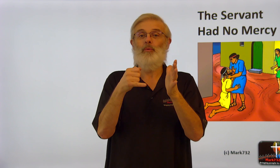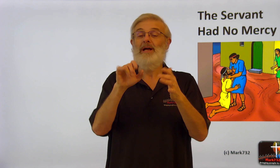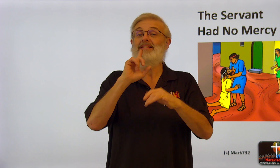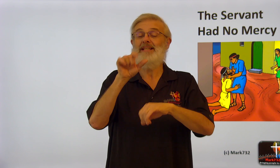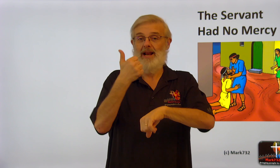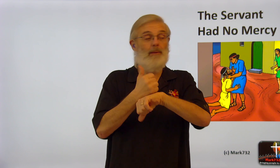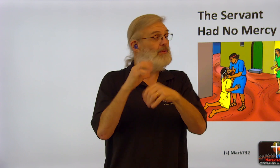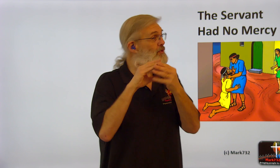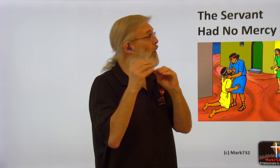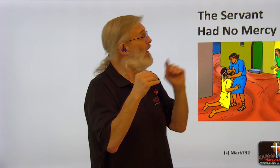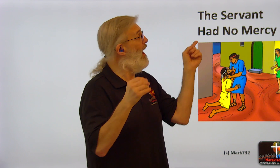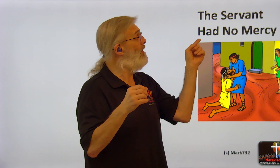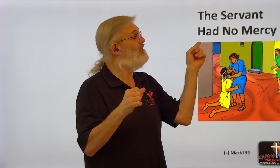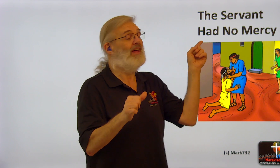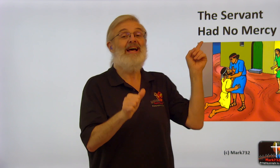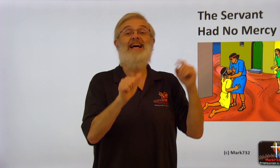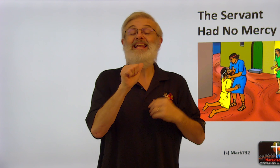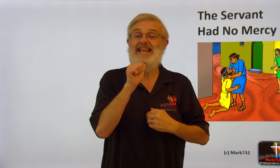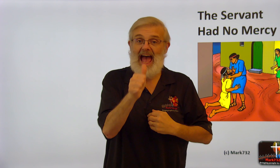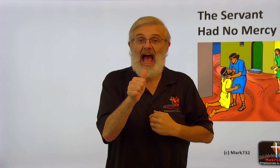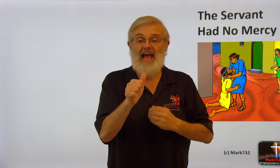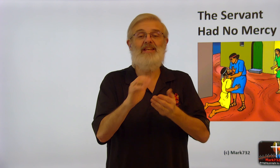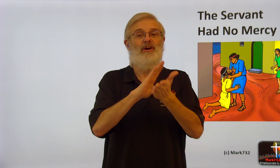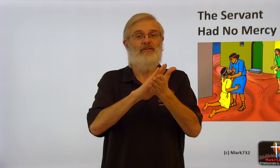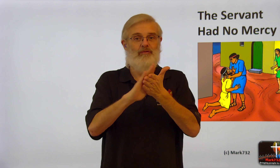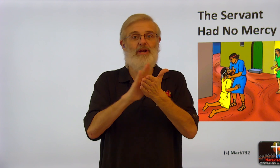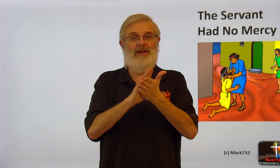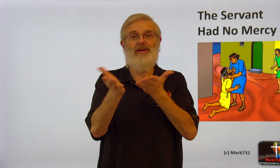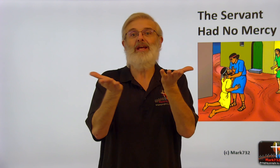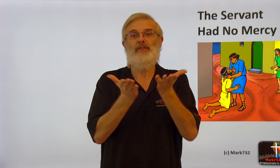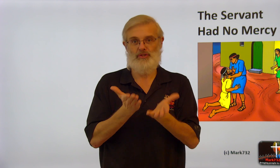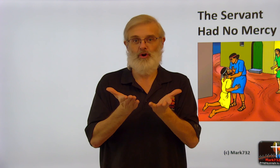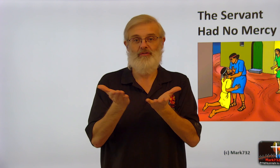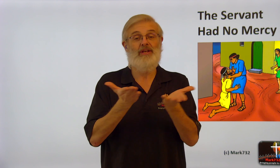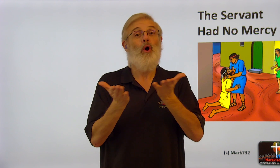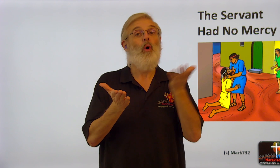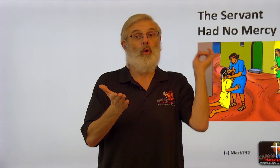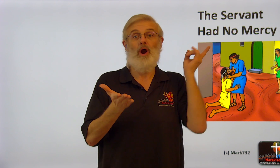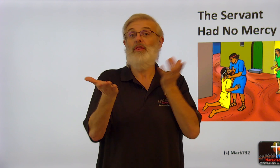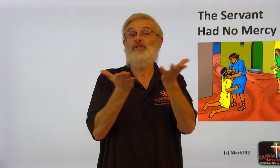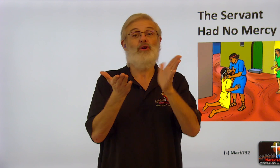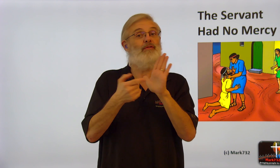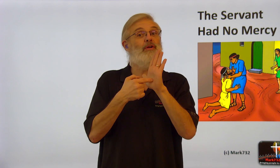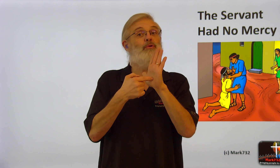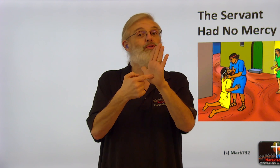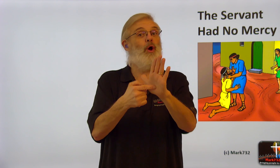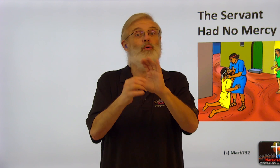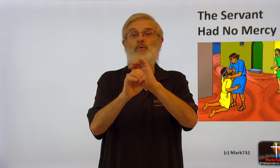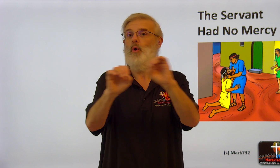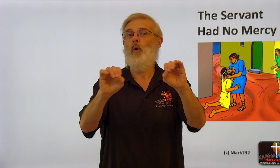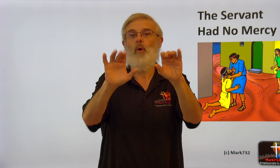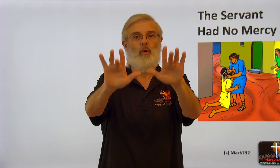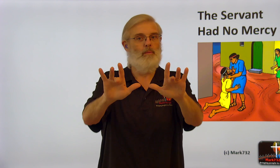going to set up the story of the not forgiving the servant or the servant who showed no